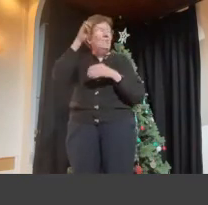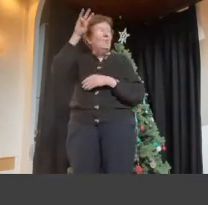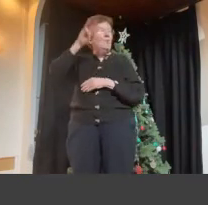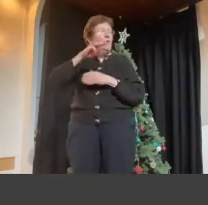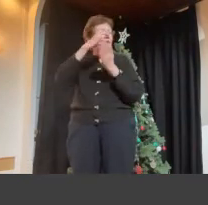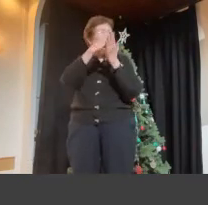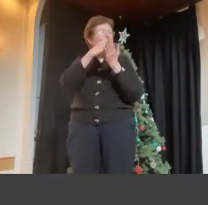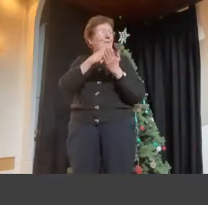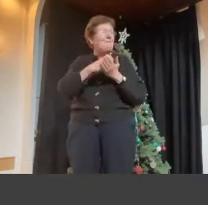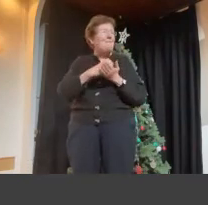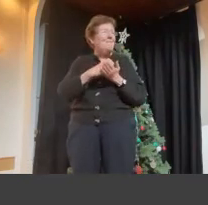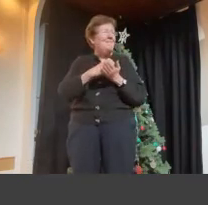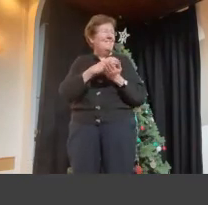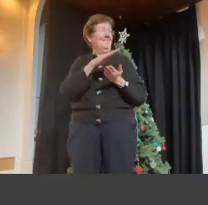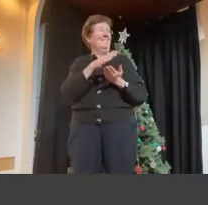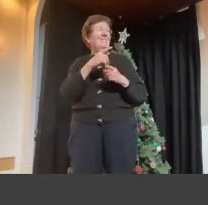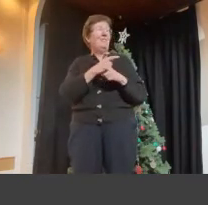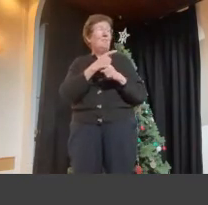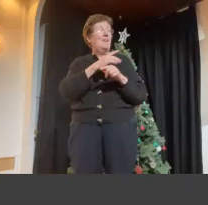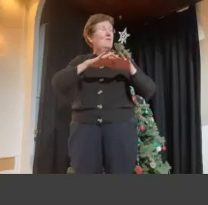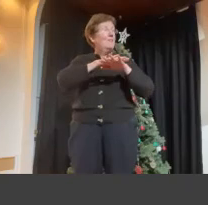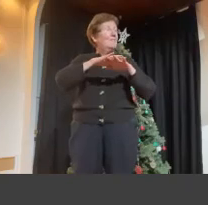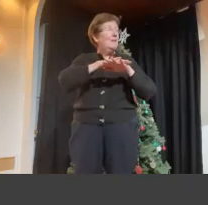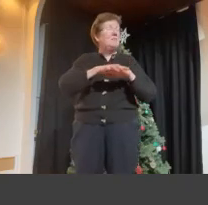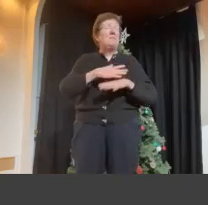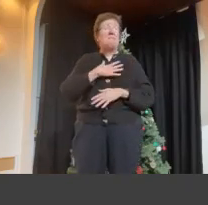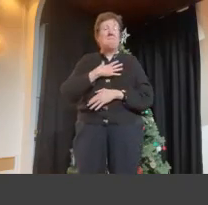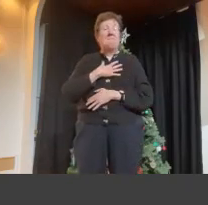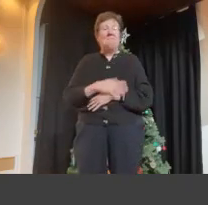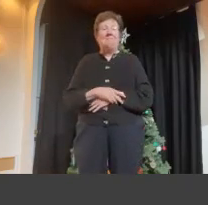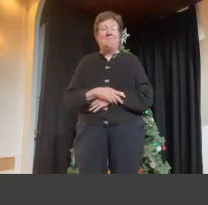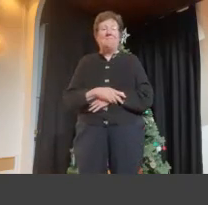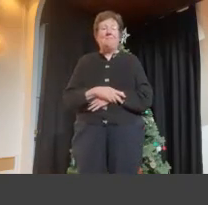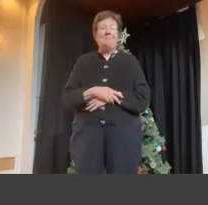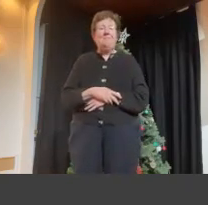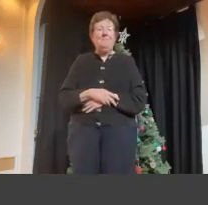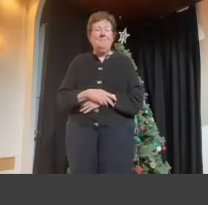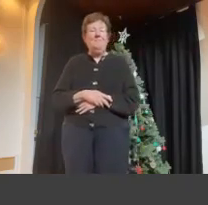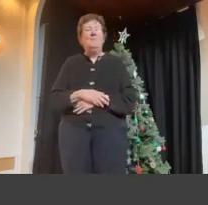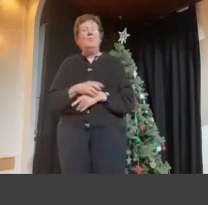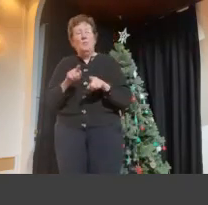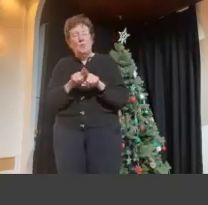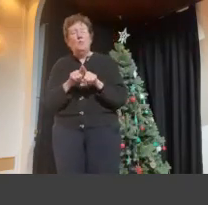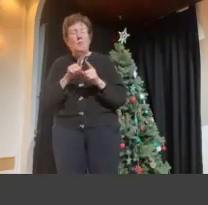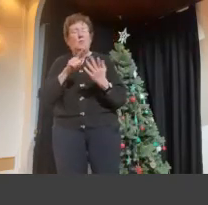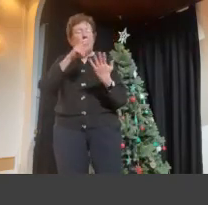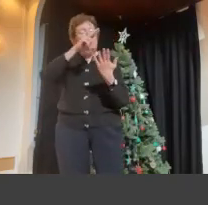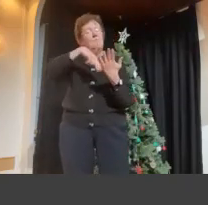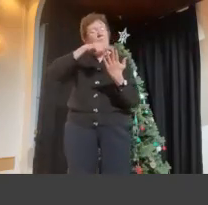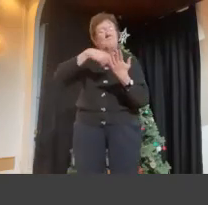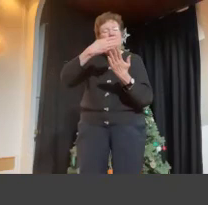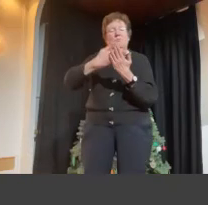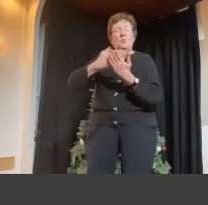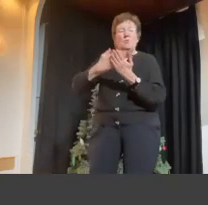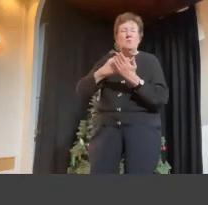mixture of both modes. What was really interesting was in the Welsh curriculum, there's actual mention of translanguaging